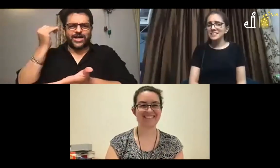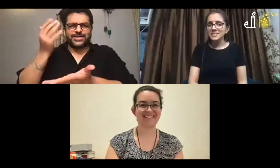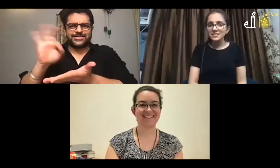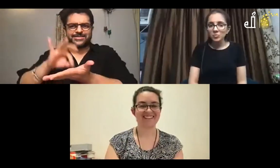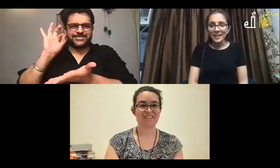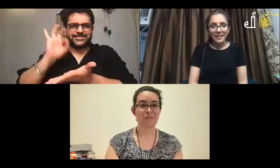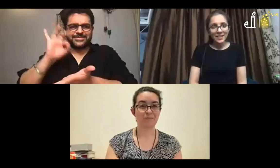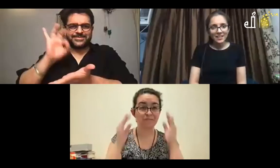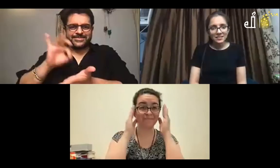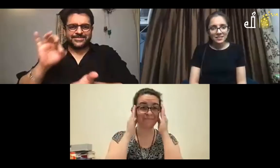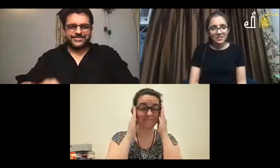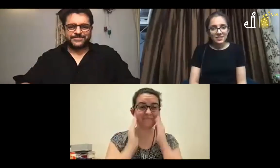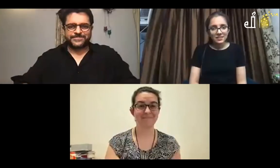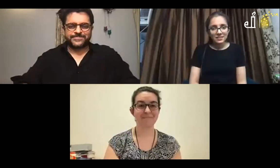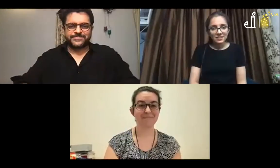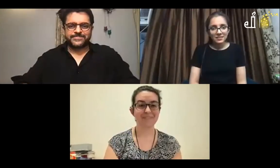Why this? Why?